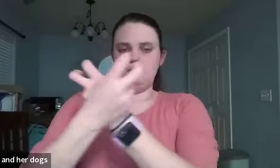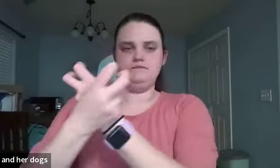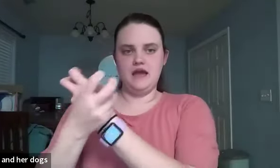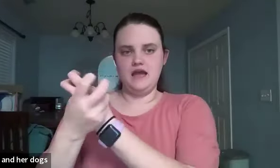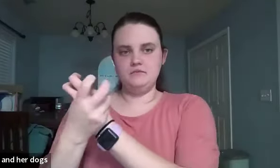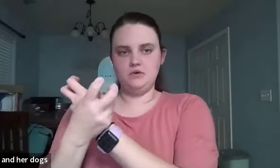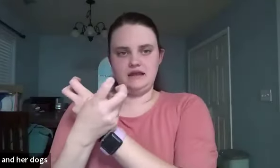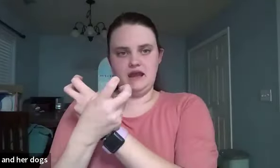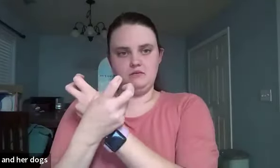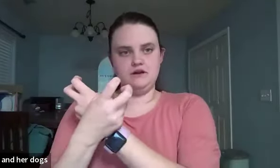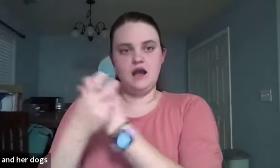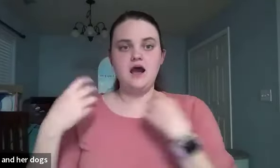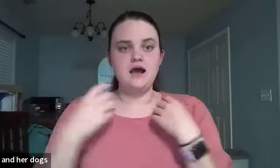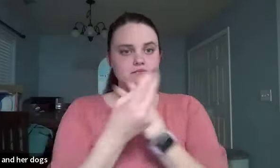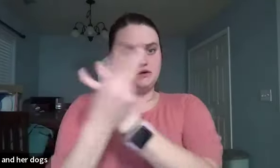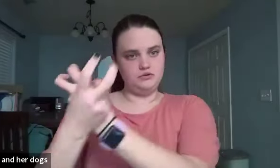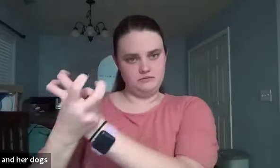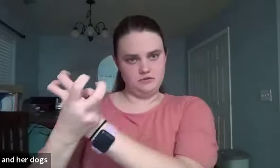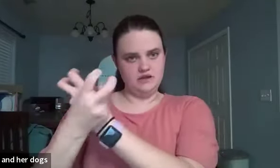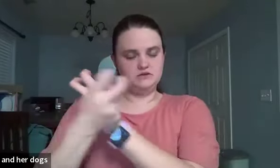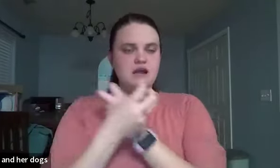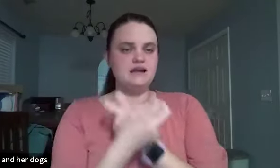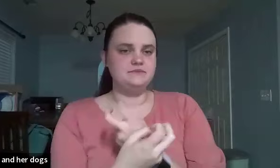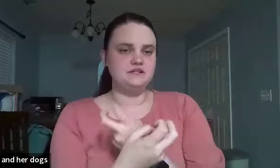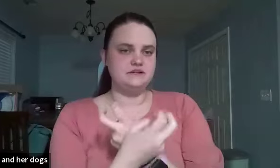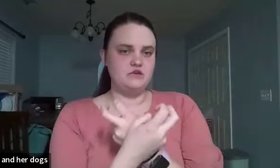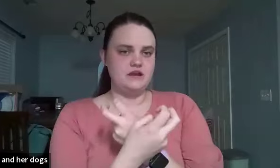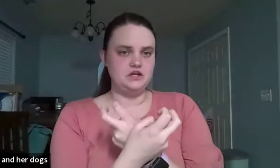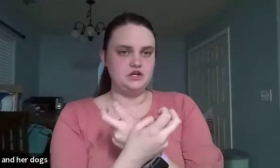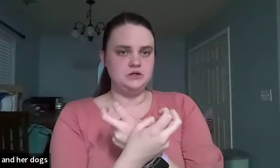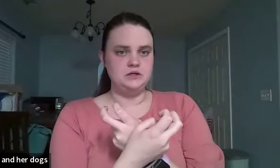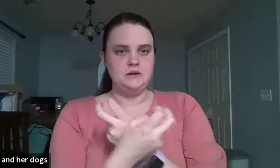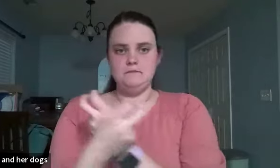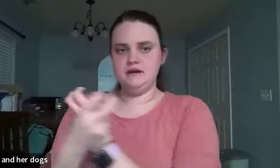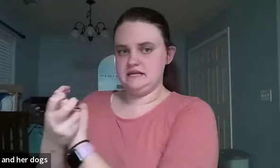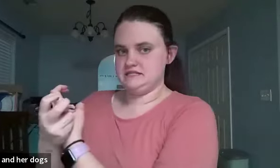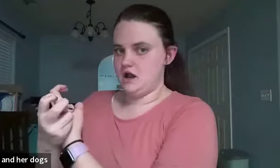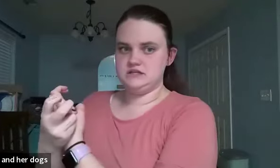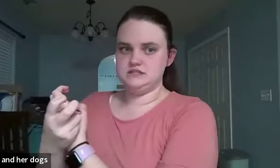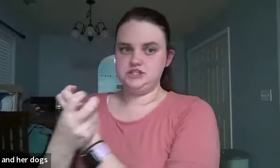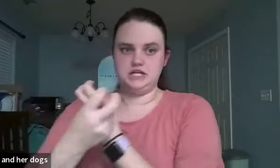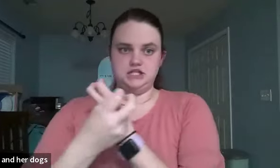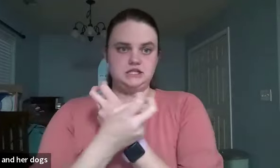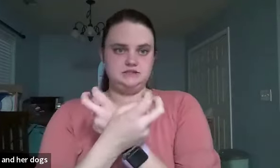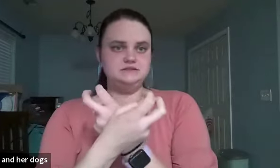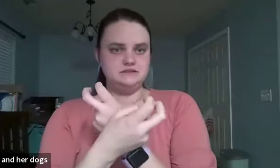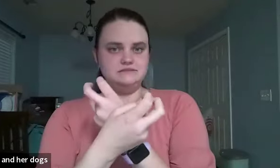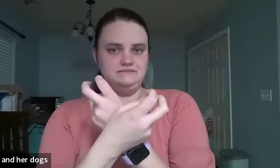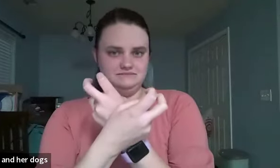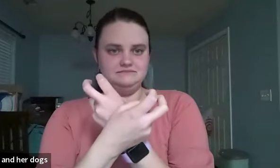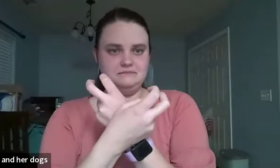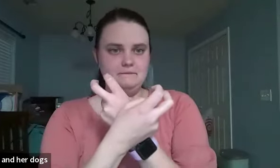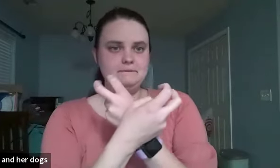yeah. I have it more like outward. I'm gonna pull it more angled. I typically am right here, but it is not touching.